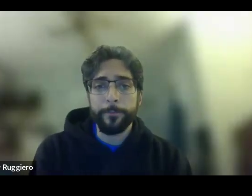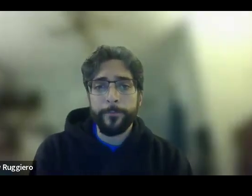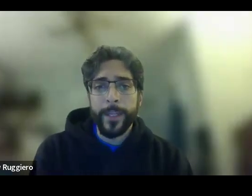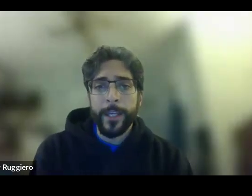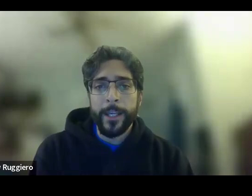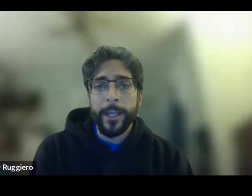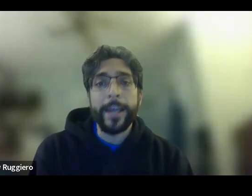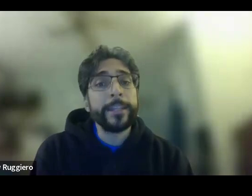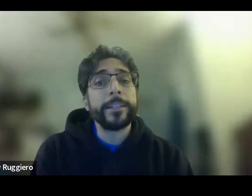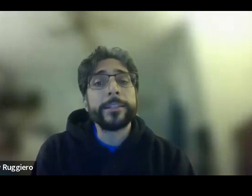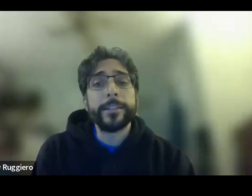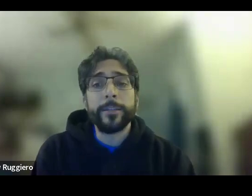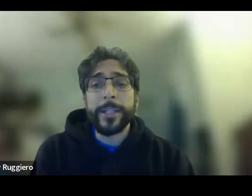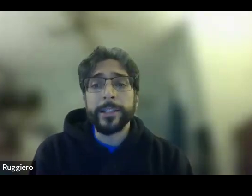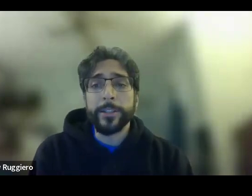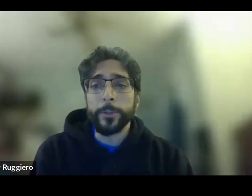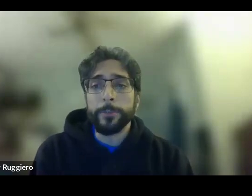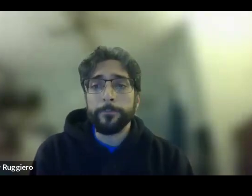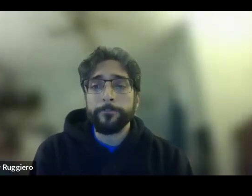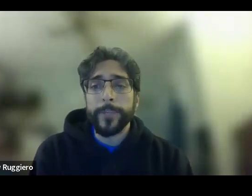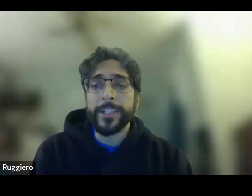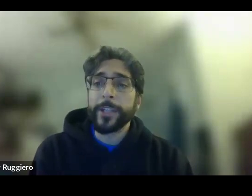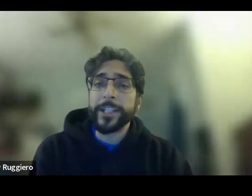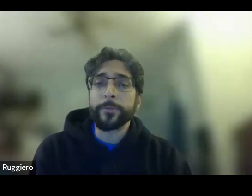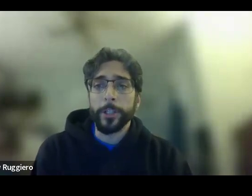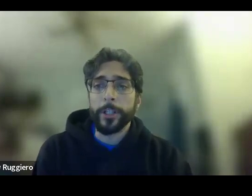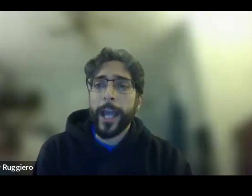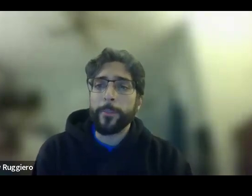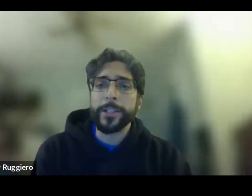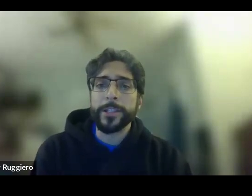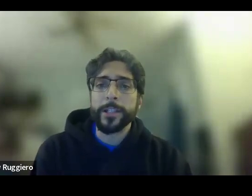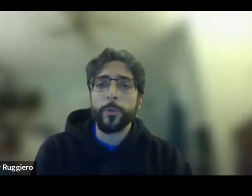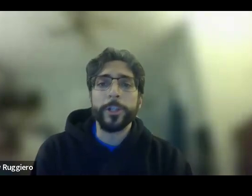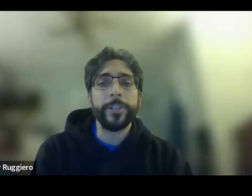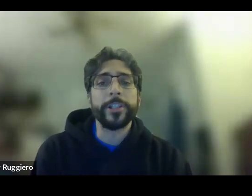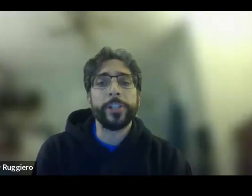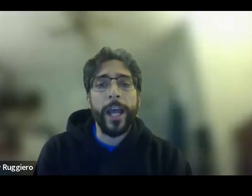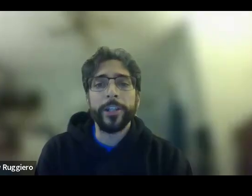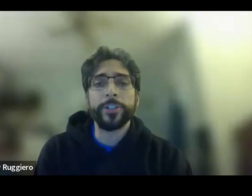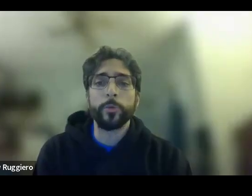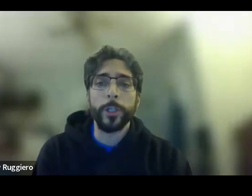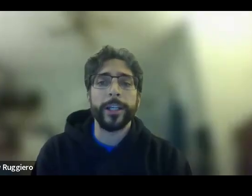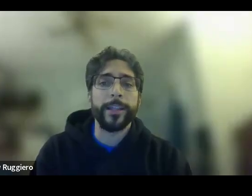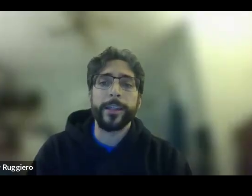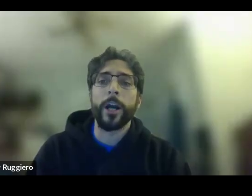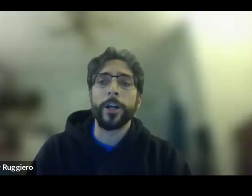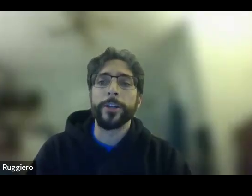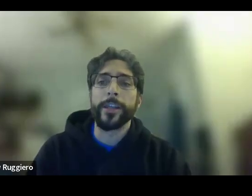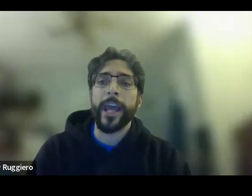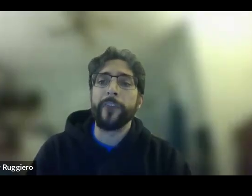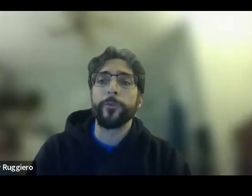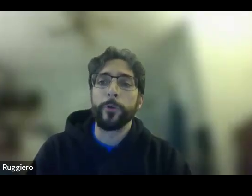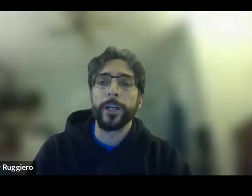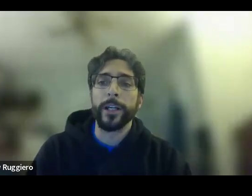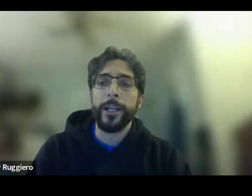high school. I think that this is an amazing school. It's a place where learning happens, where students are challenged to work and think harder